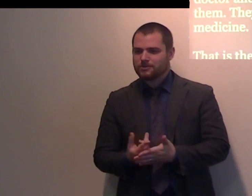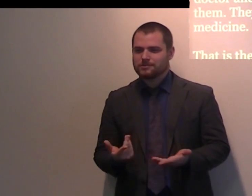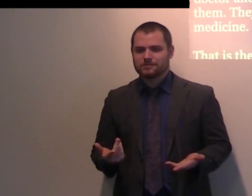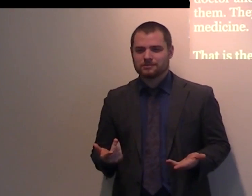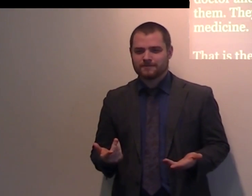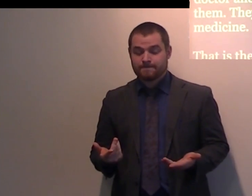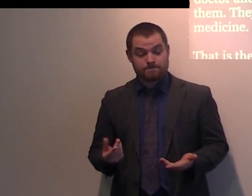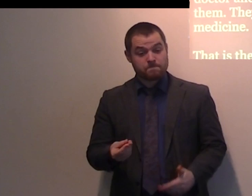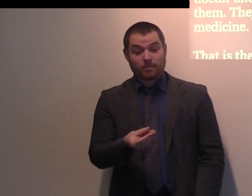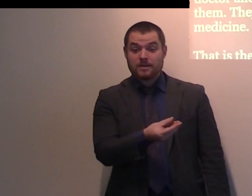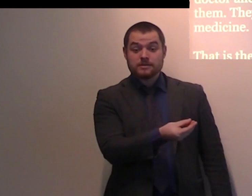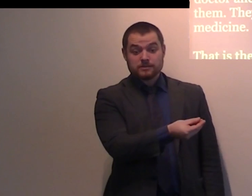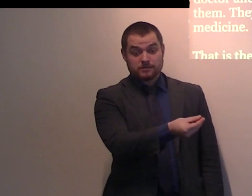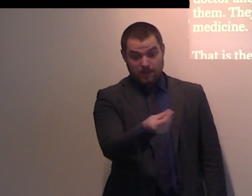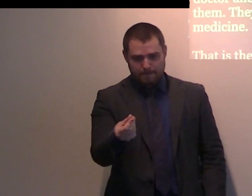Some of those people become depressed.